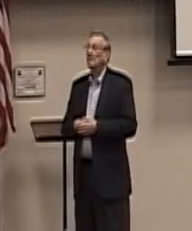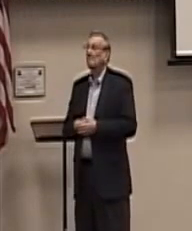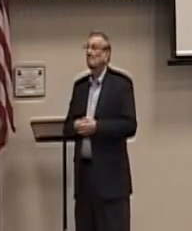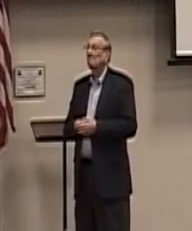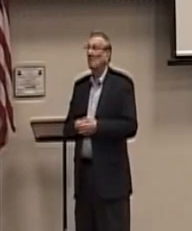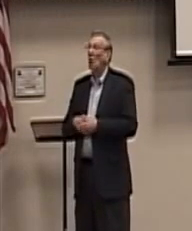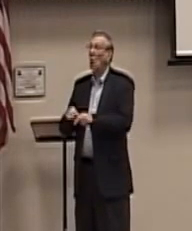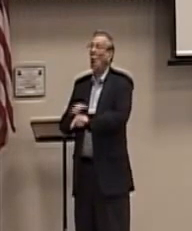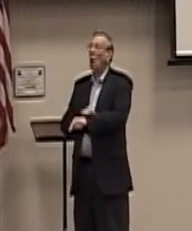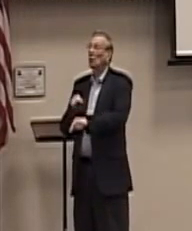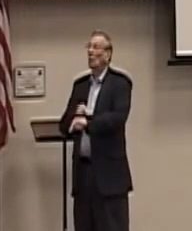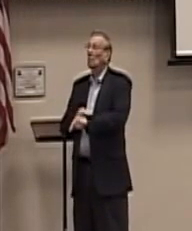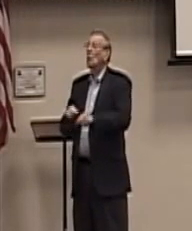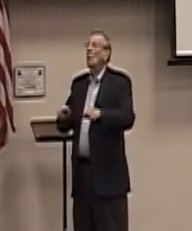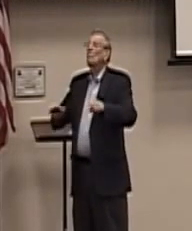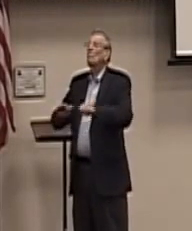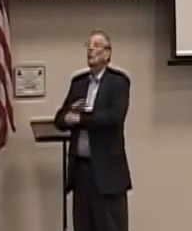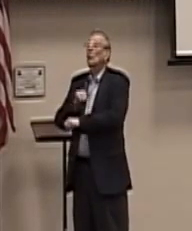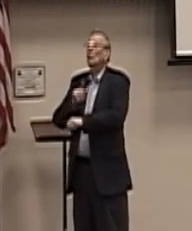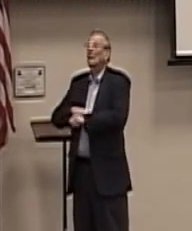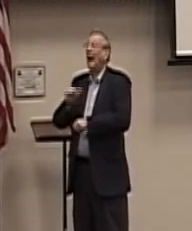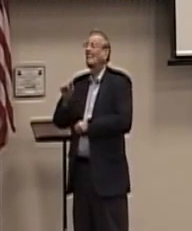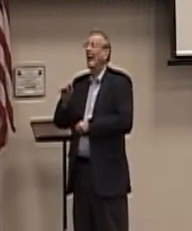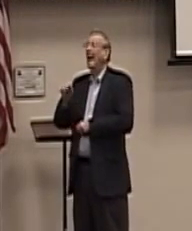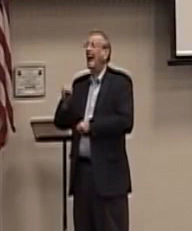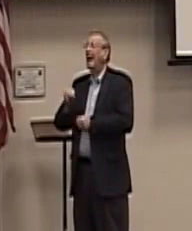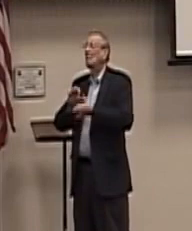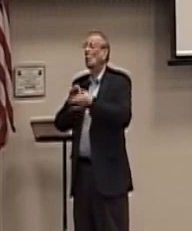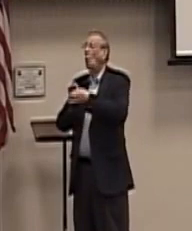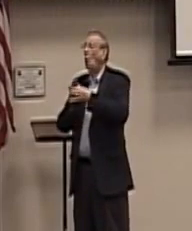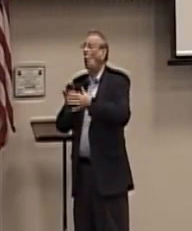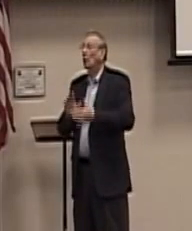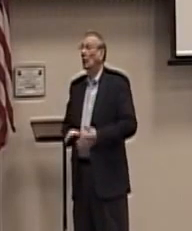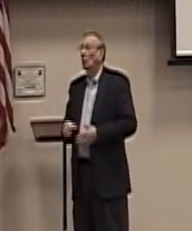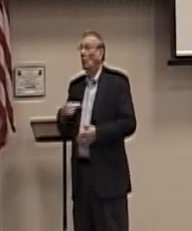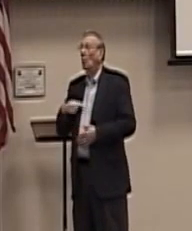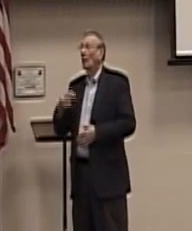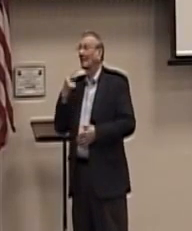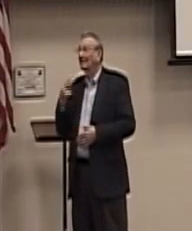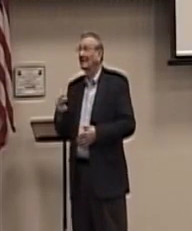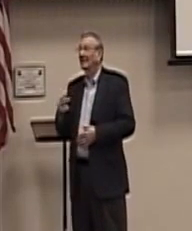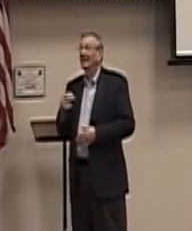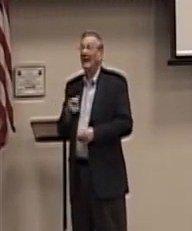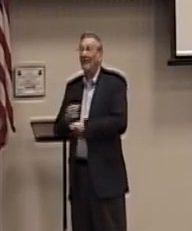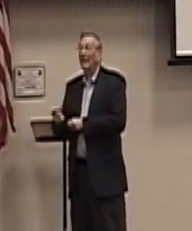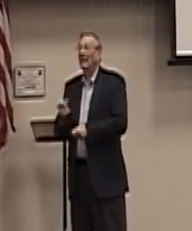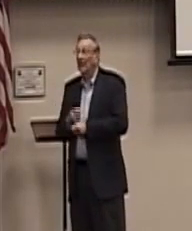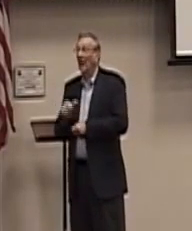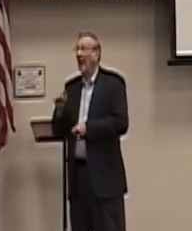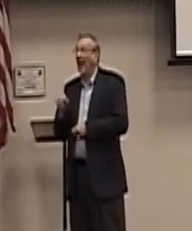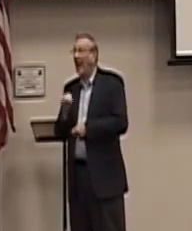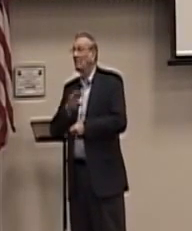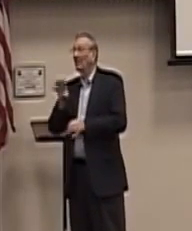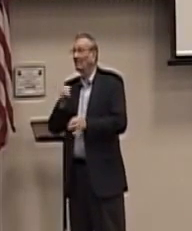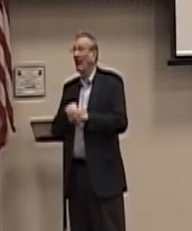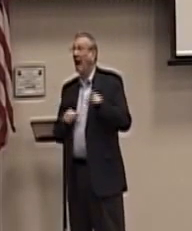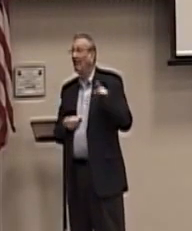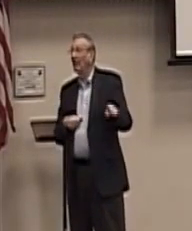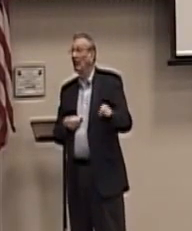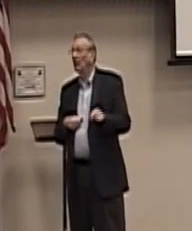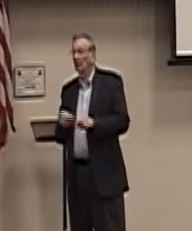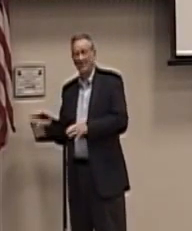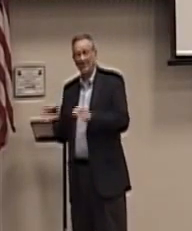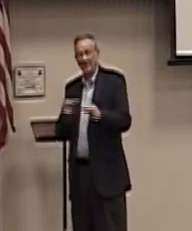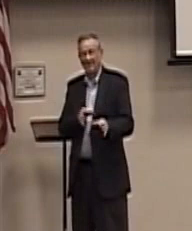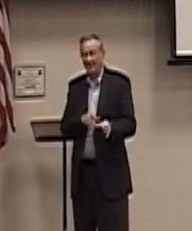long term is to be full-time AIM coordinators. We want to see AIM year after year involved in that work, one team after